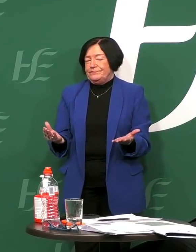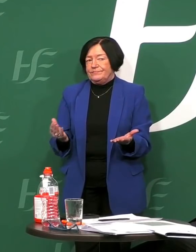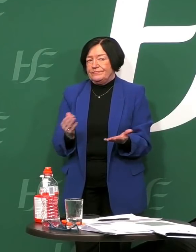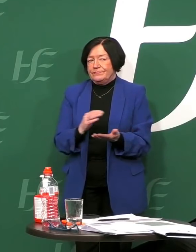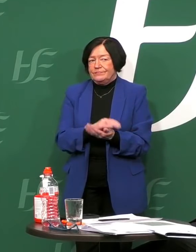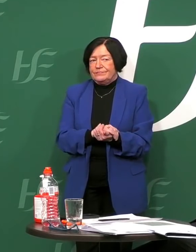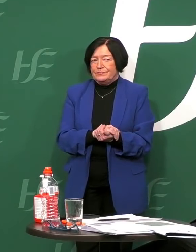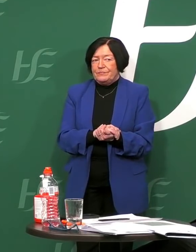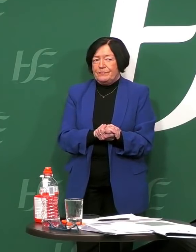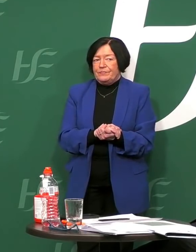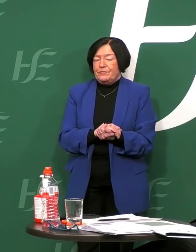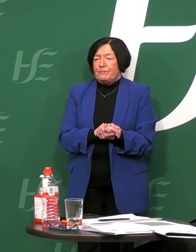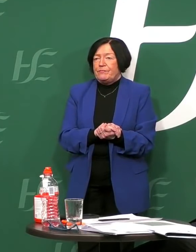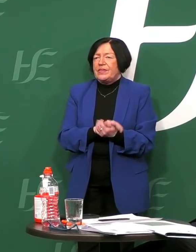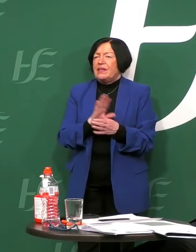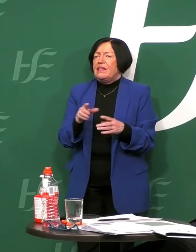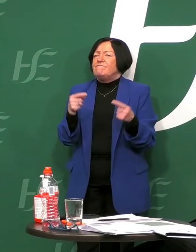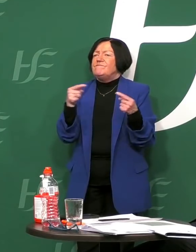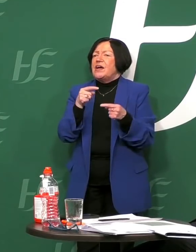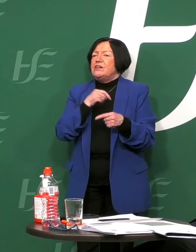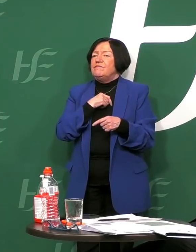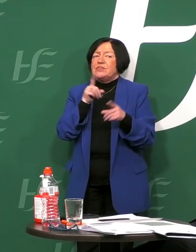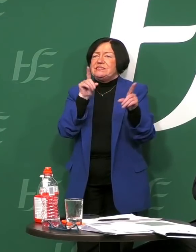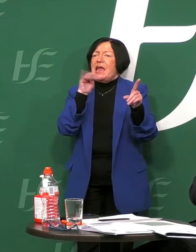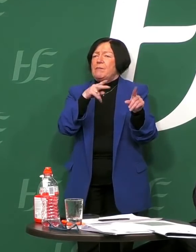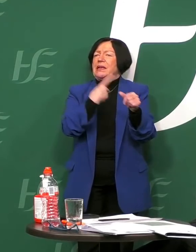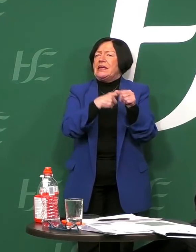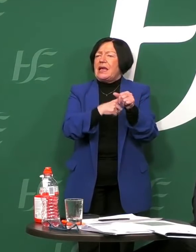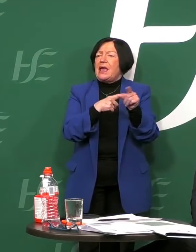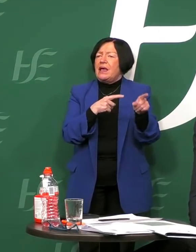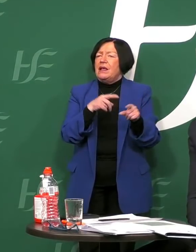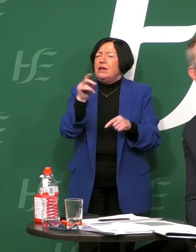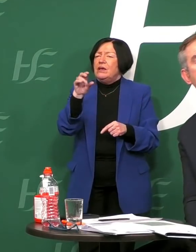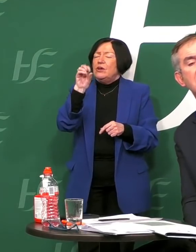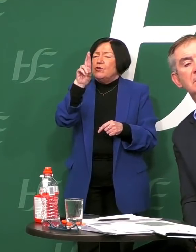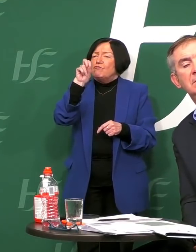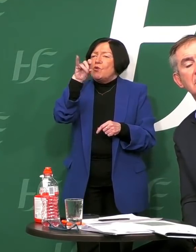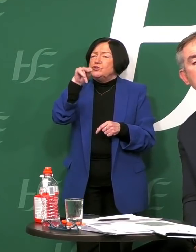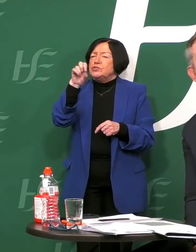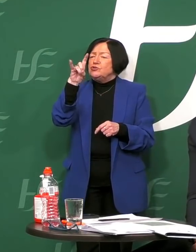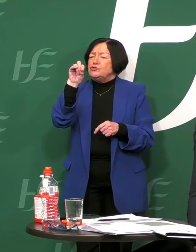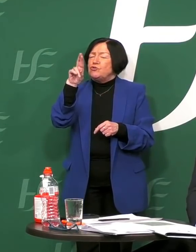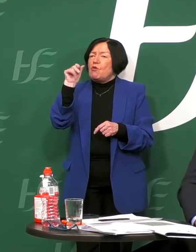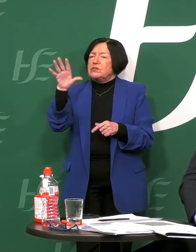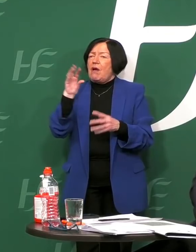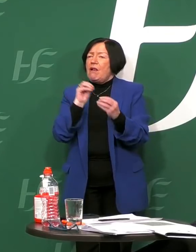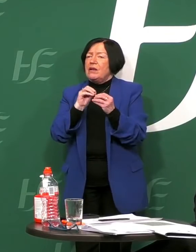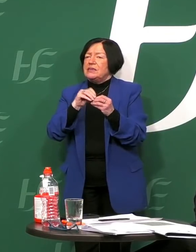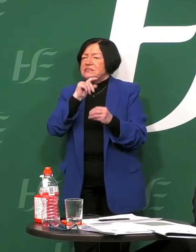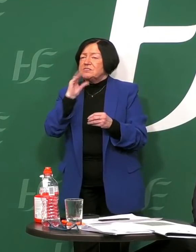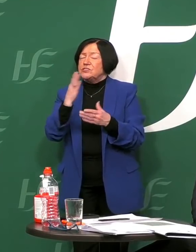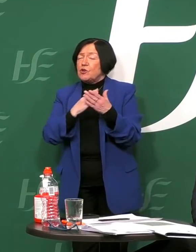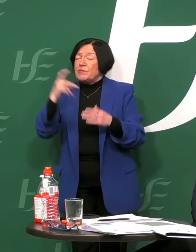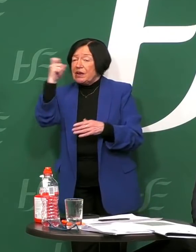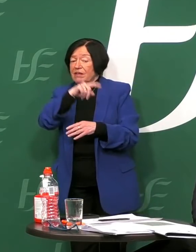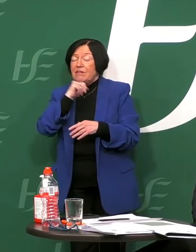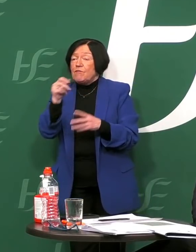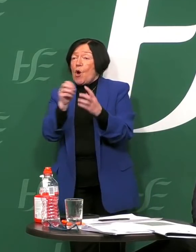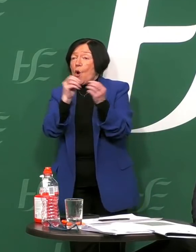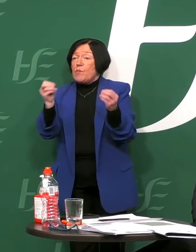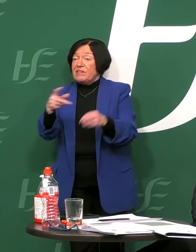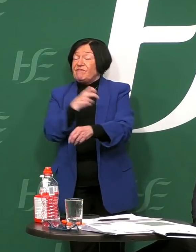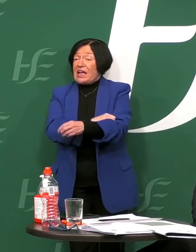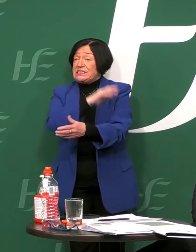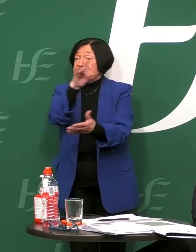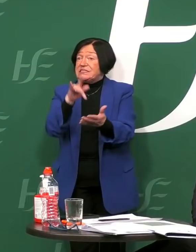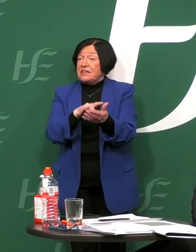And just finally from me, I think it's probably for Damien, Roisin Shorthall said today that some cubicles are not open in vaccination centres. I mean, is